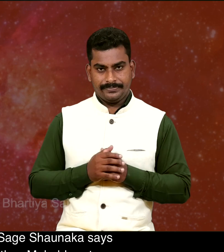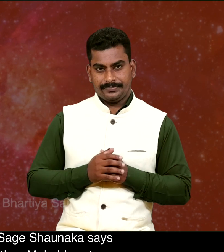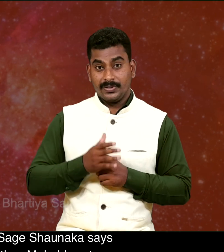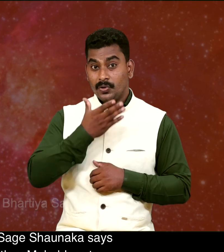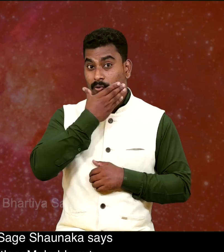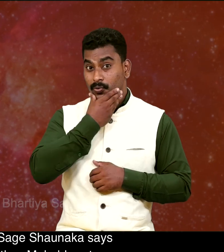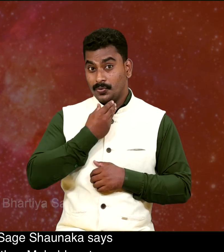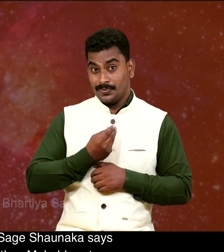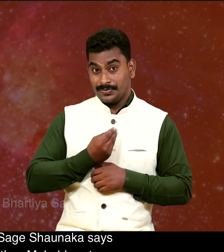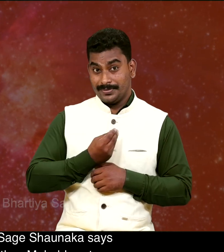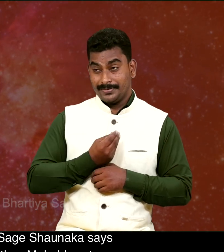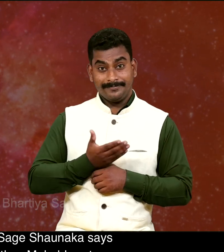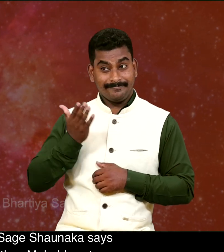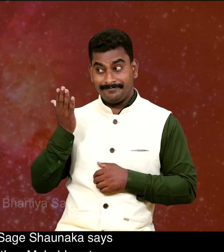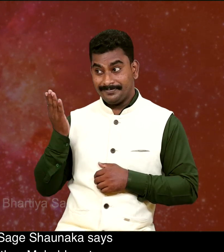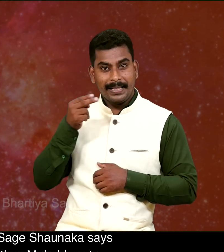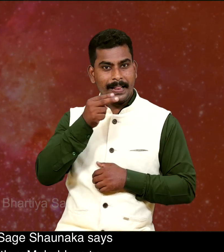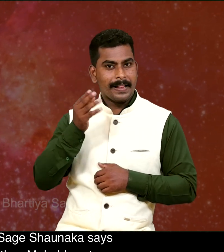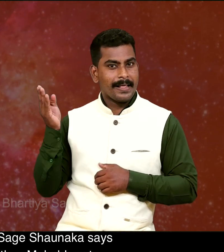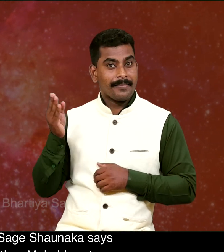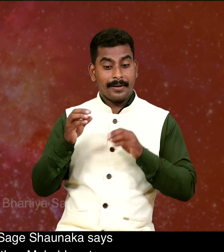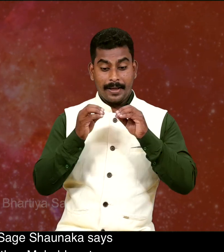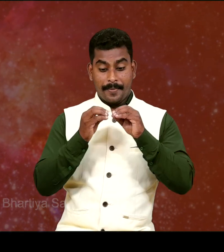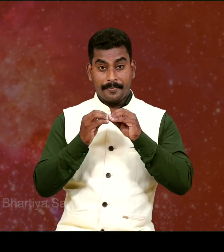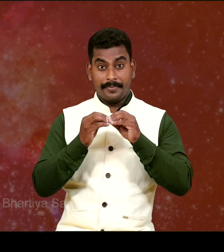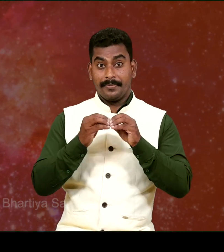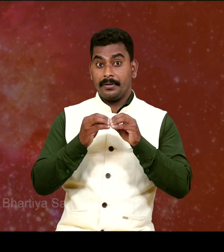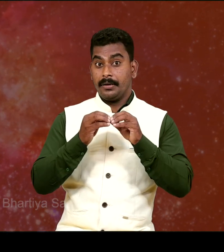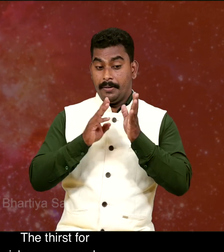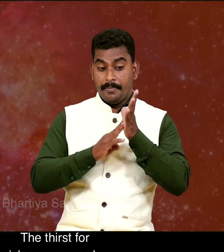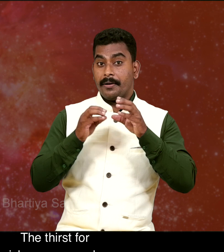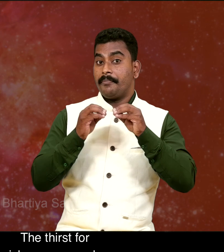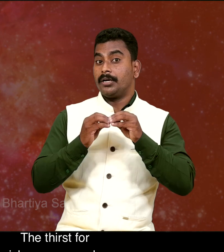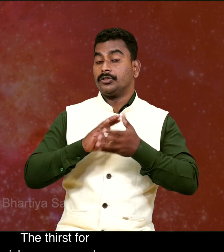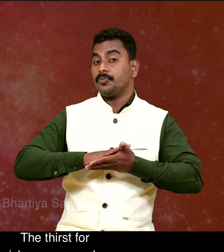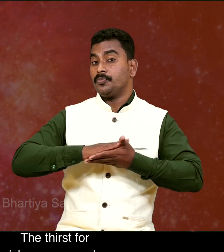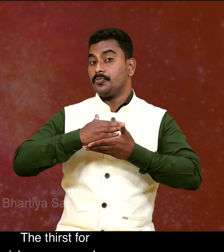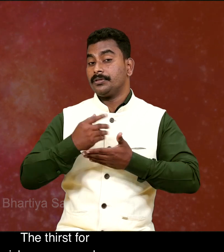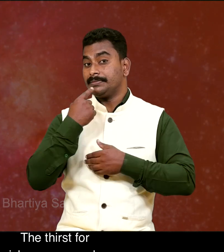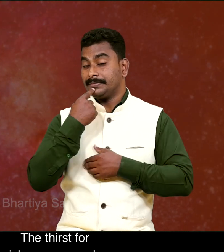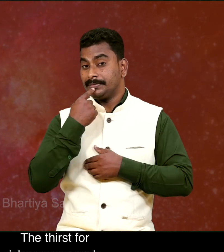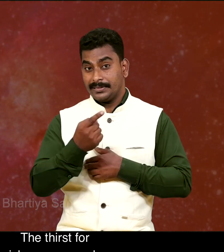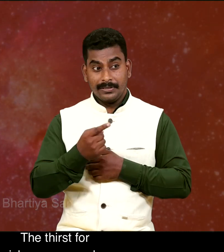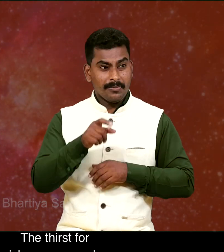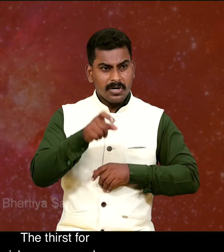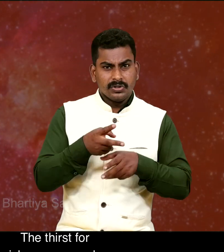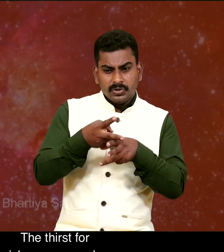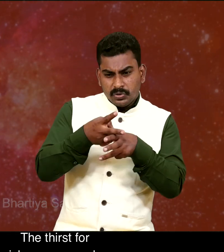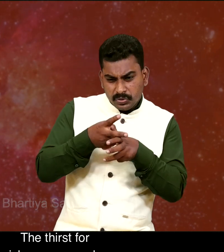says thus in Mahabharata: the thirst for riches never ends.